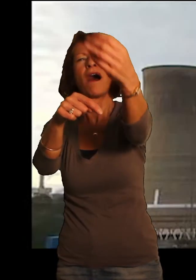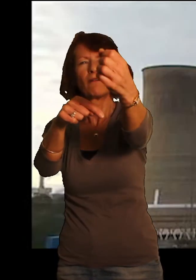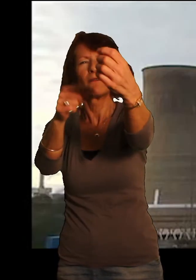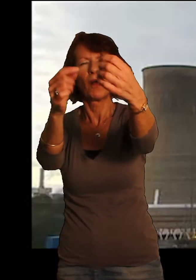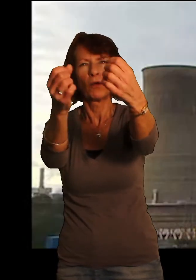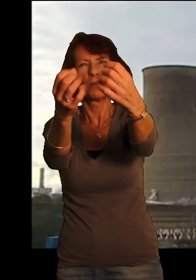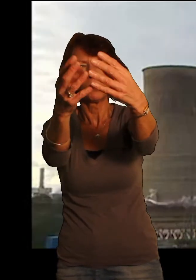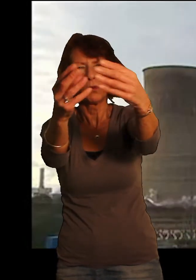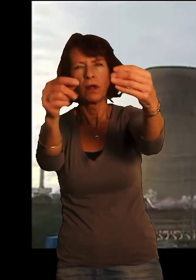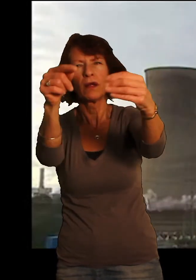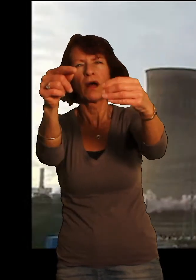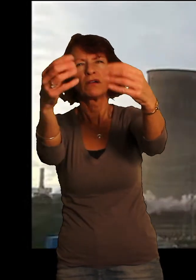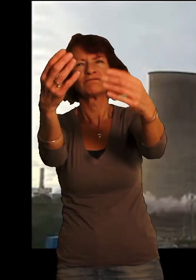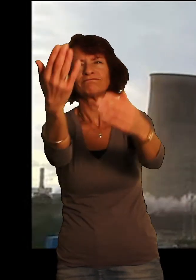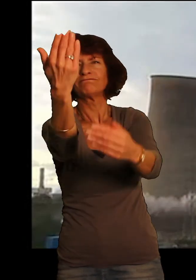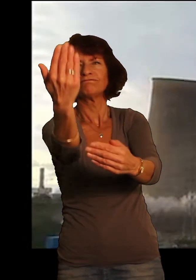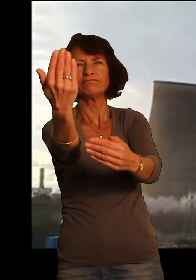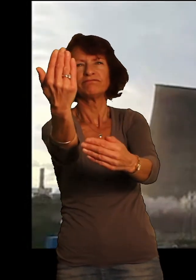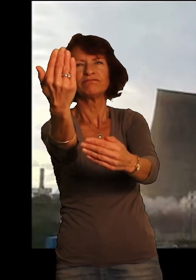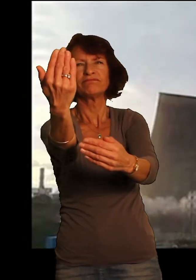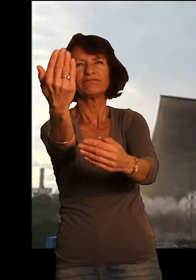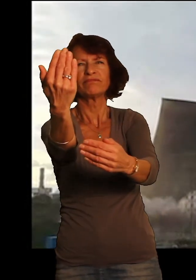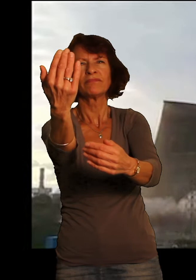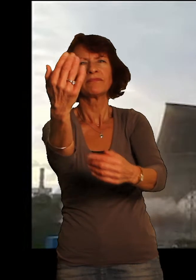ceased operations in March 2003.